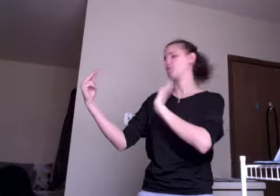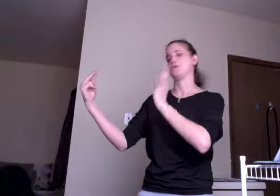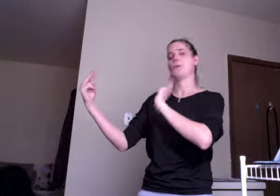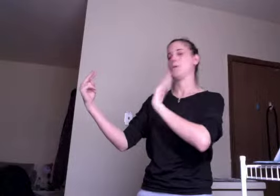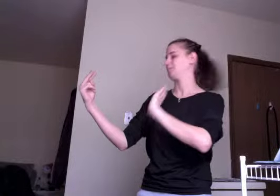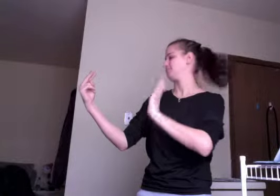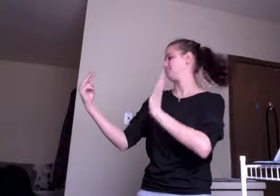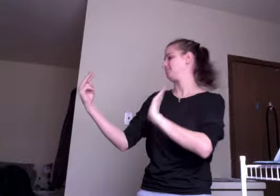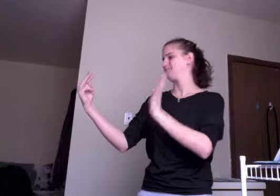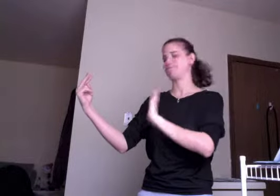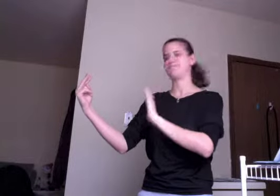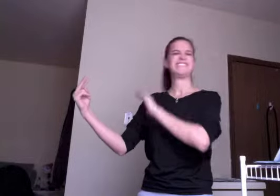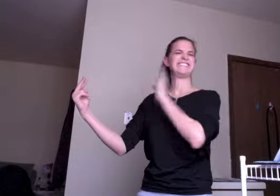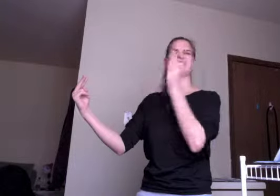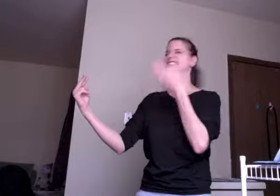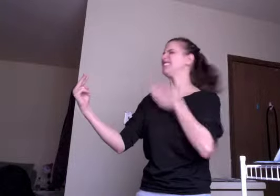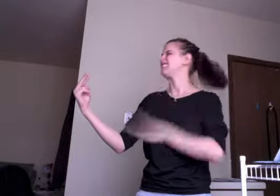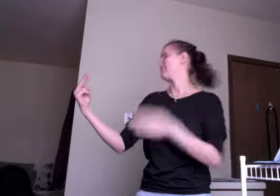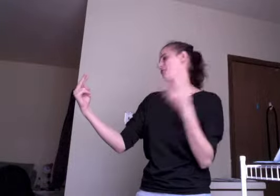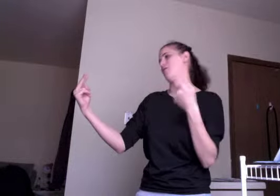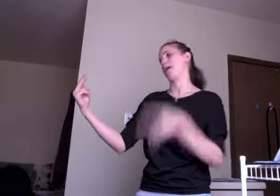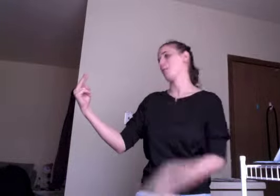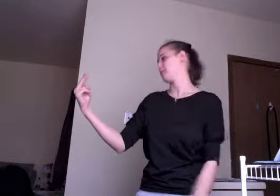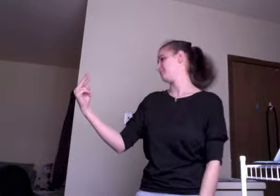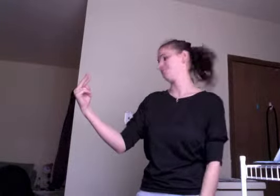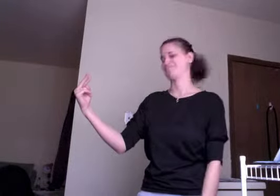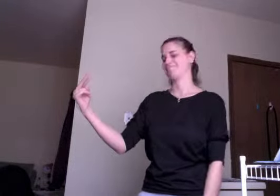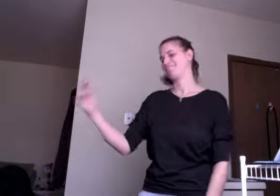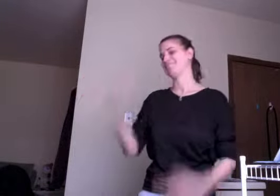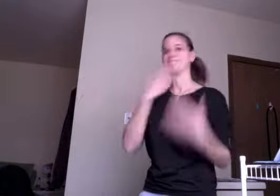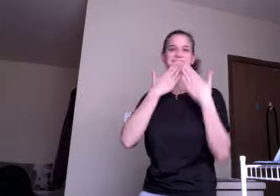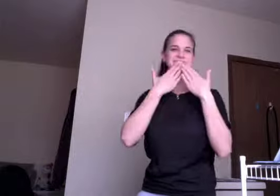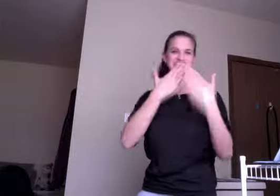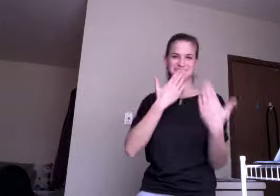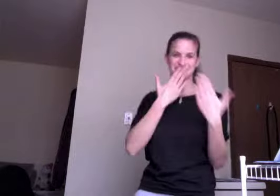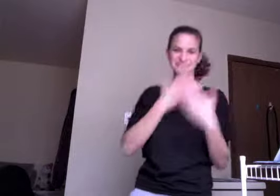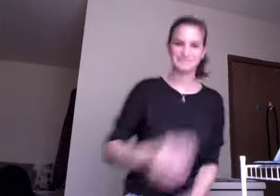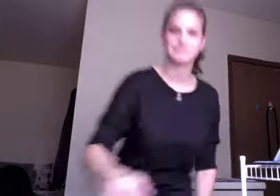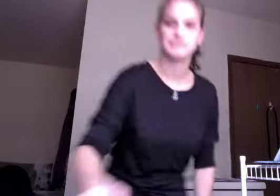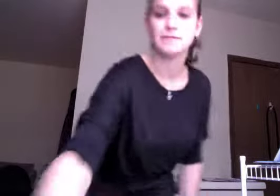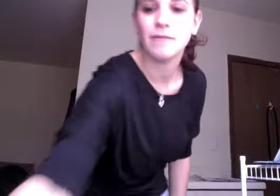that would never happen thank you thank you